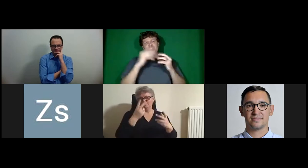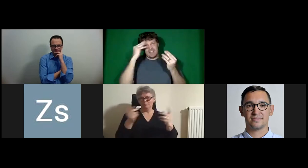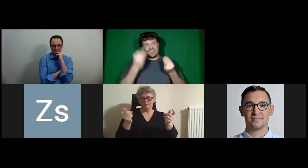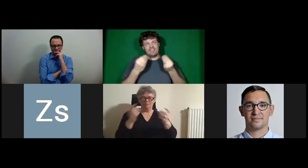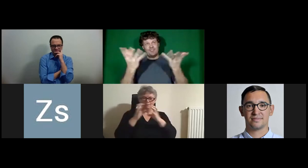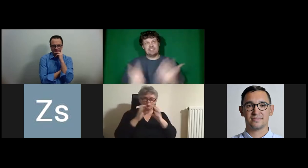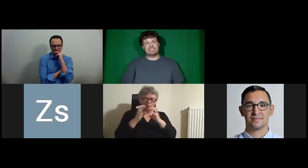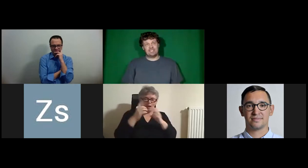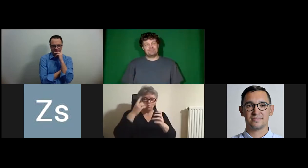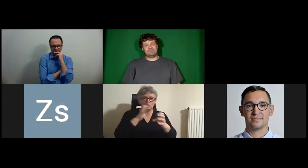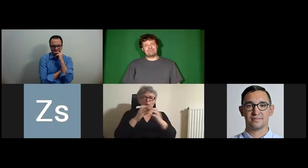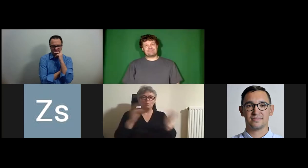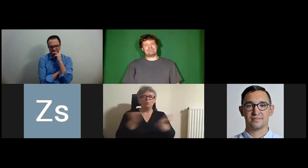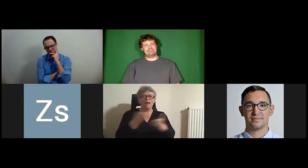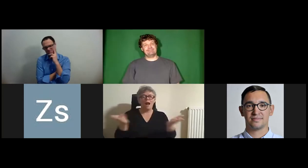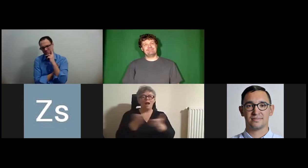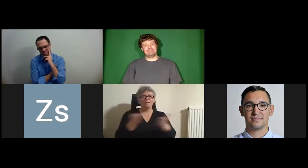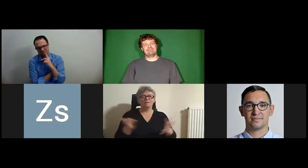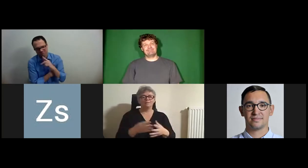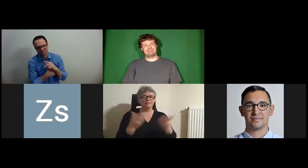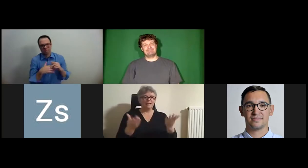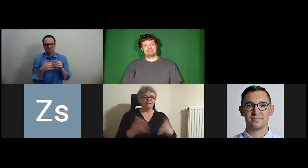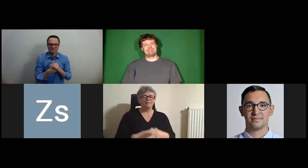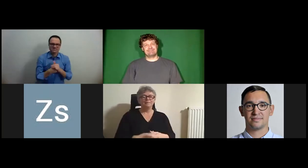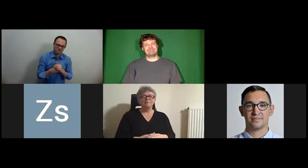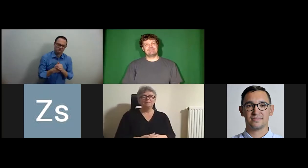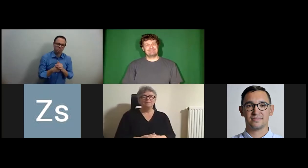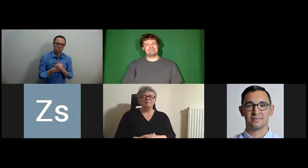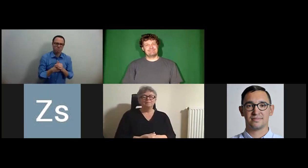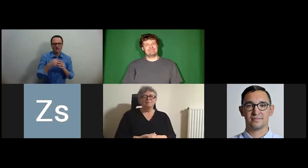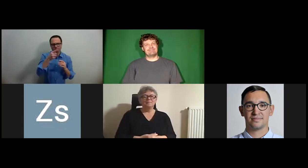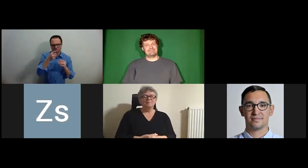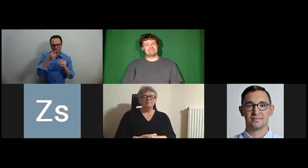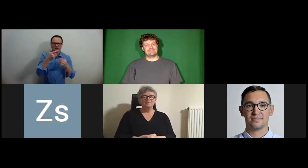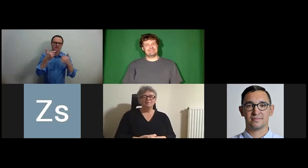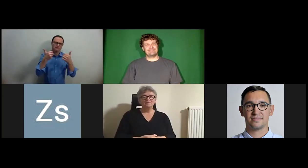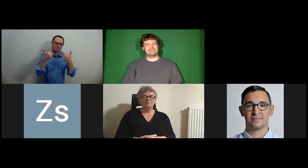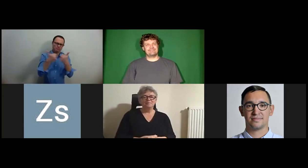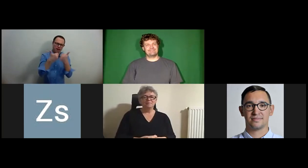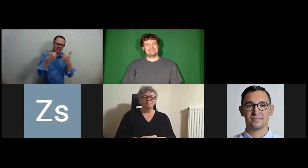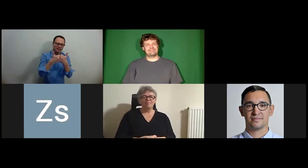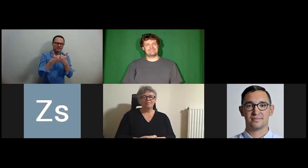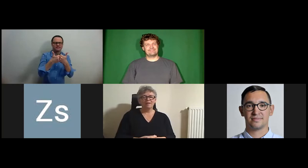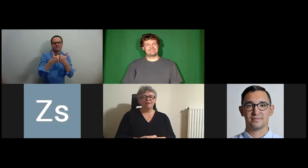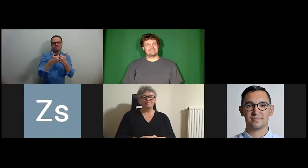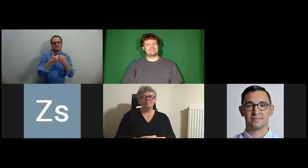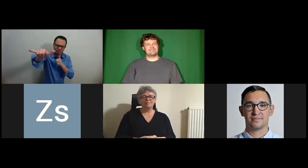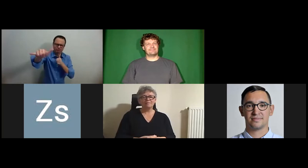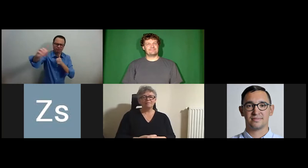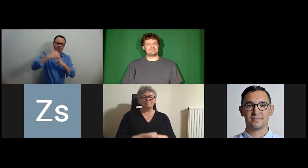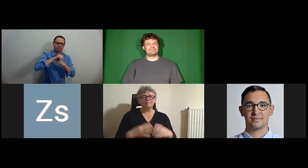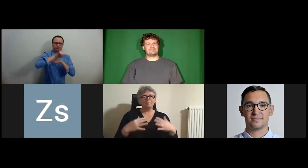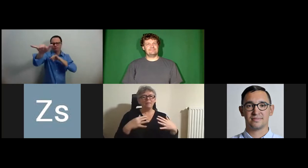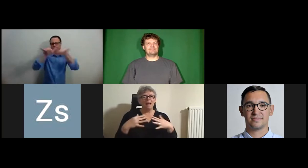only signs. But luckily, because I was able to share that with this Romanian player, he changed the way he talked with his